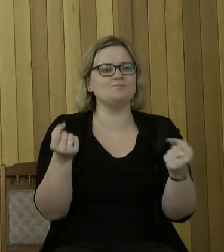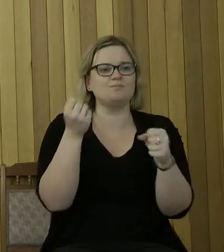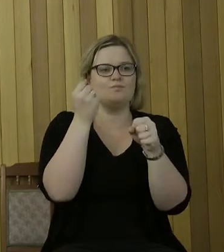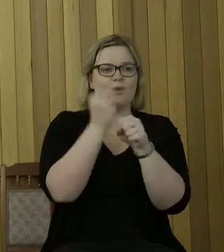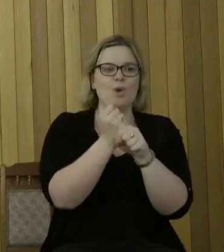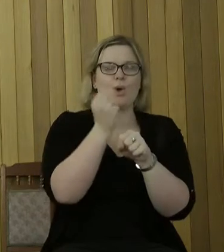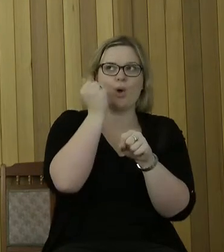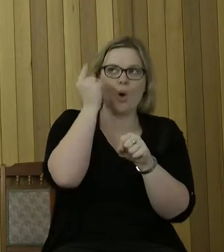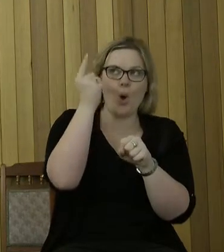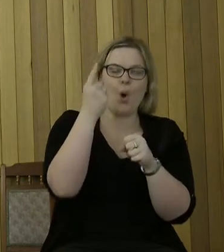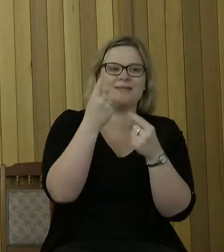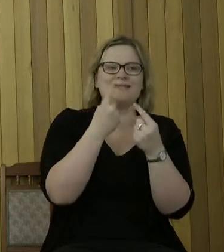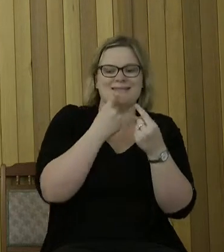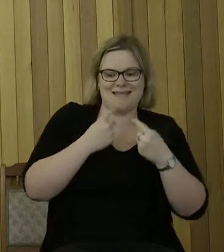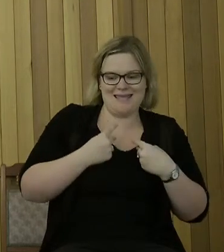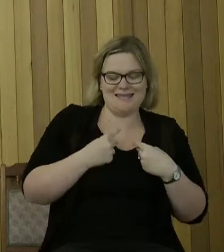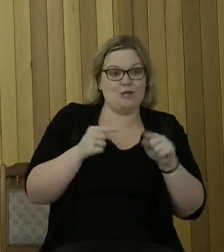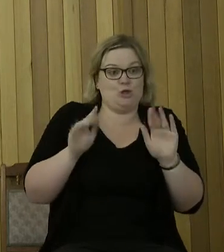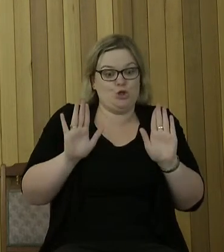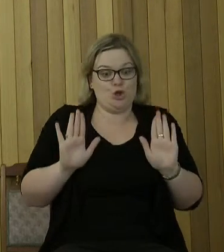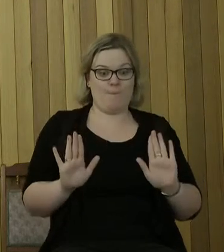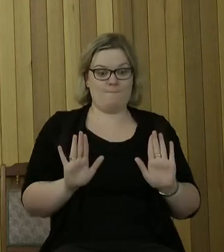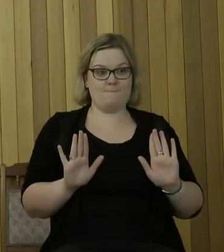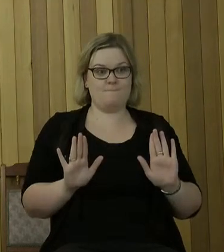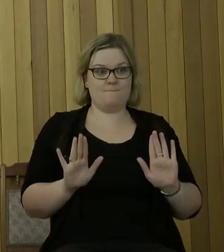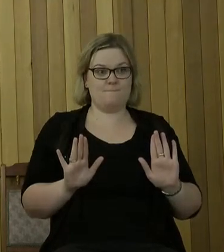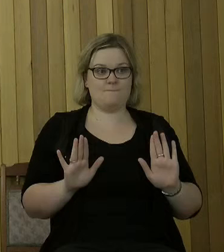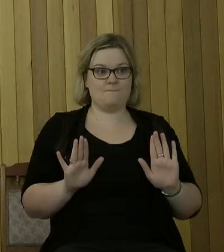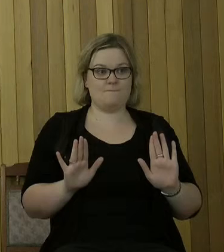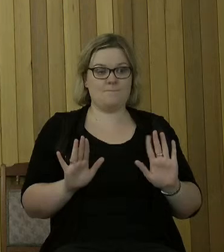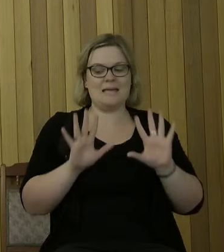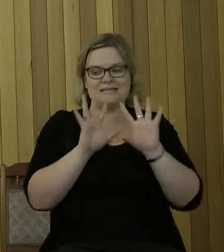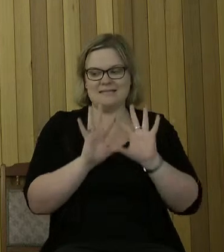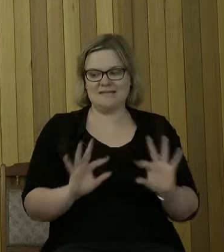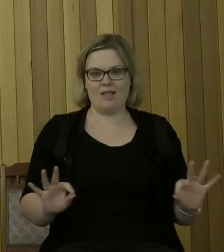God says, stop and be still